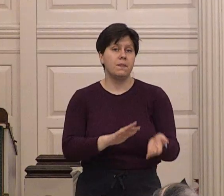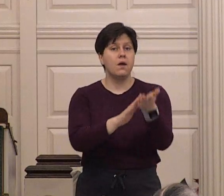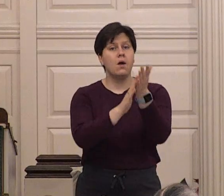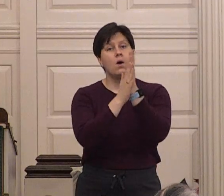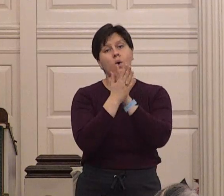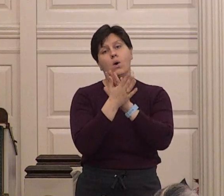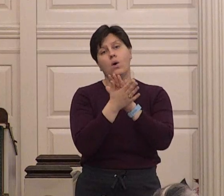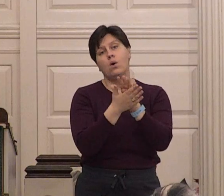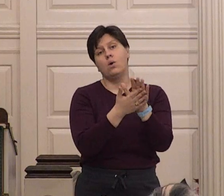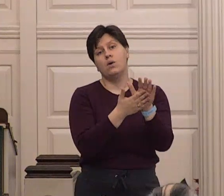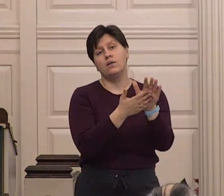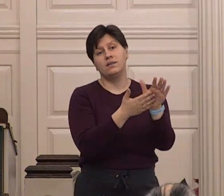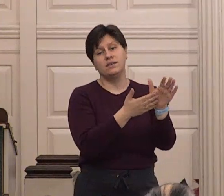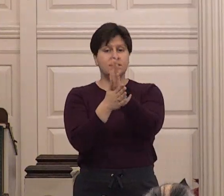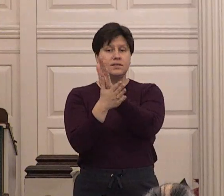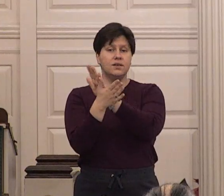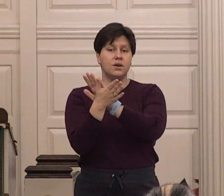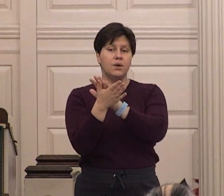Holy,